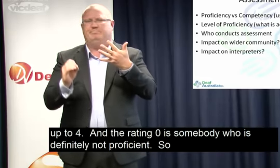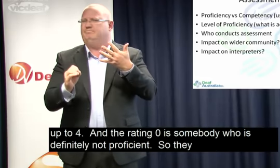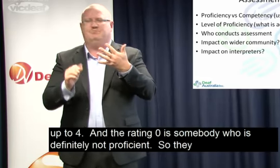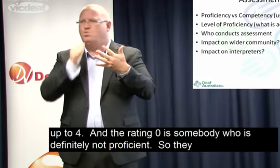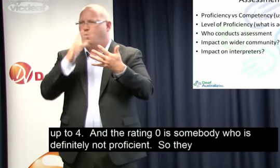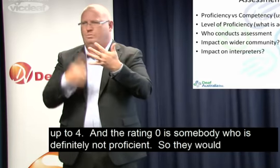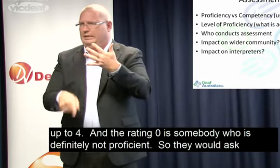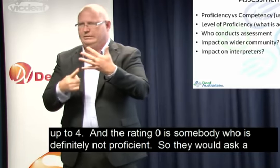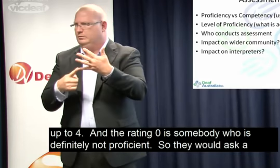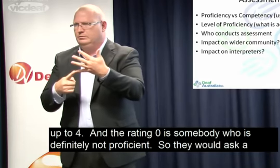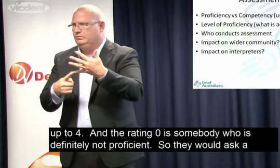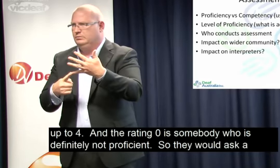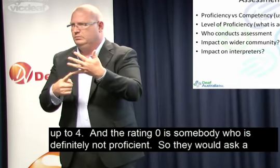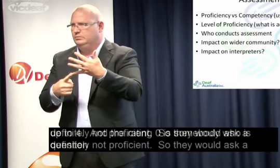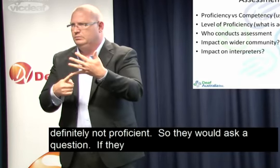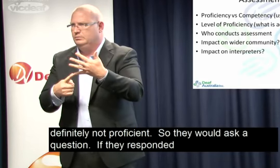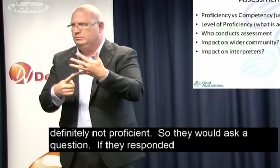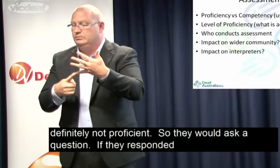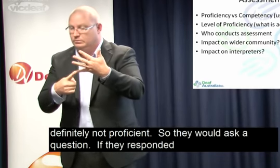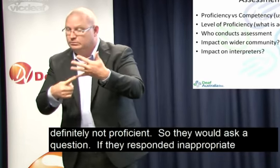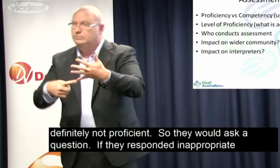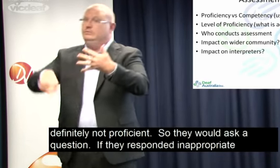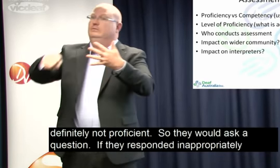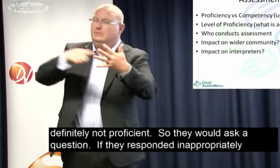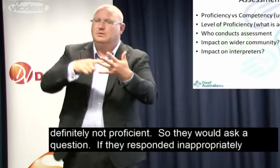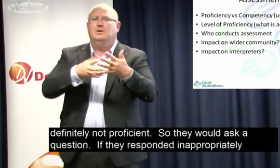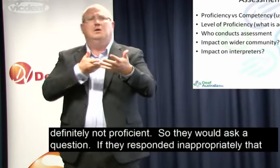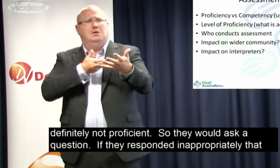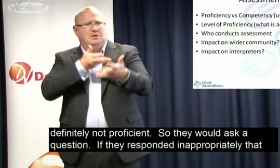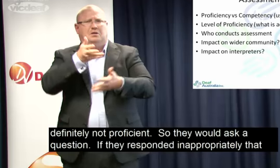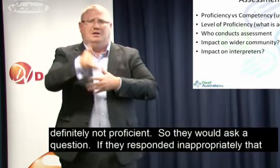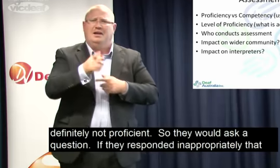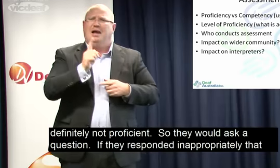responded inappropriately, that person ideally wouldn't pass that assessment process.